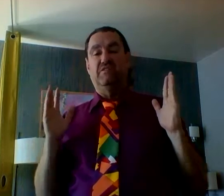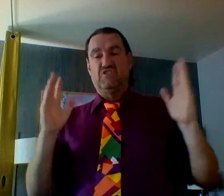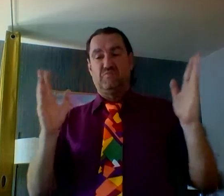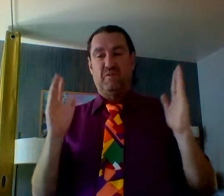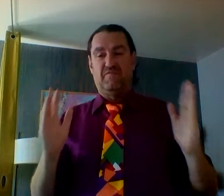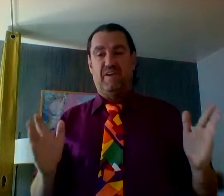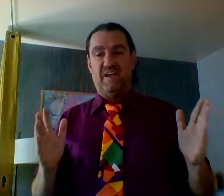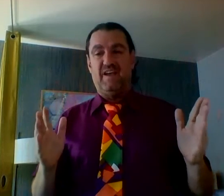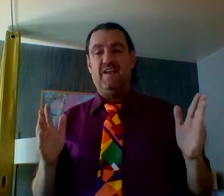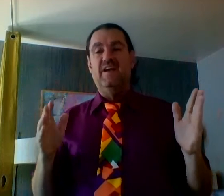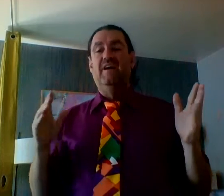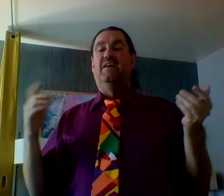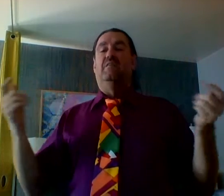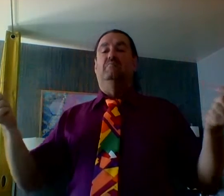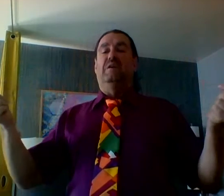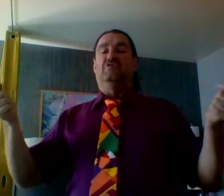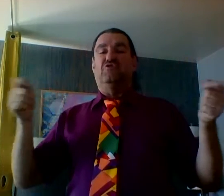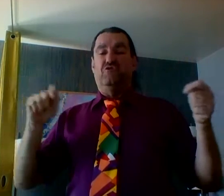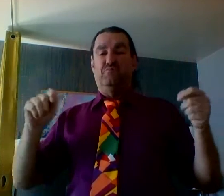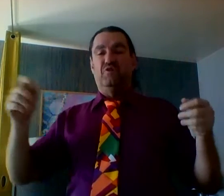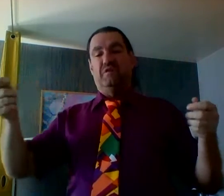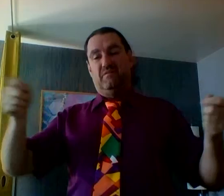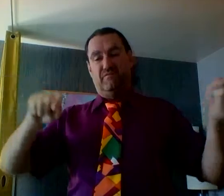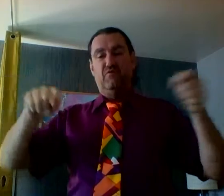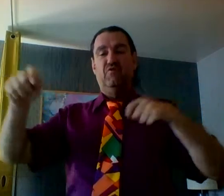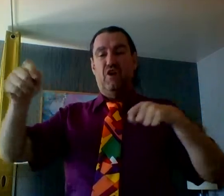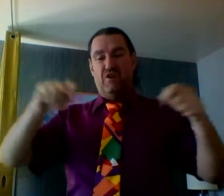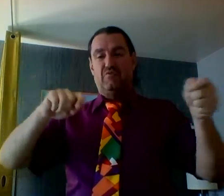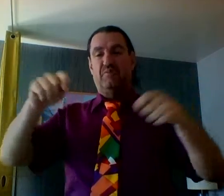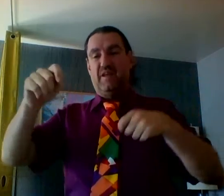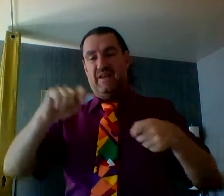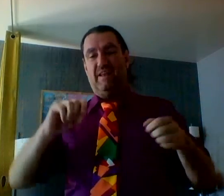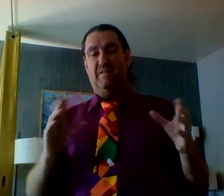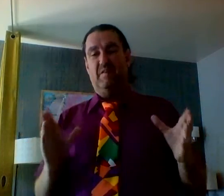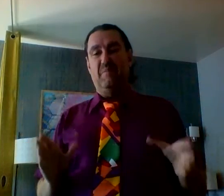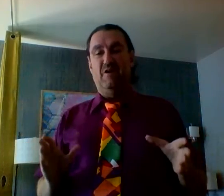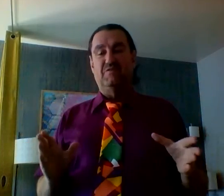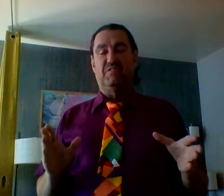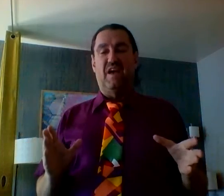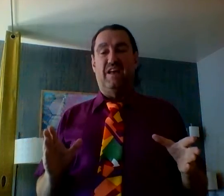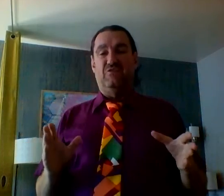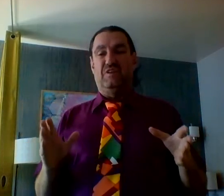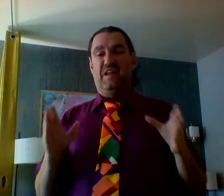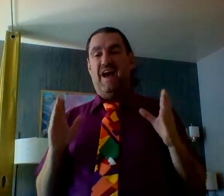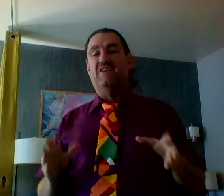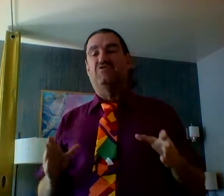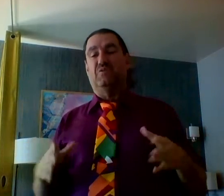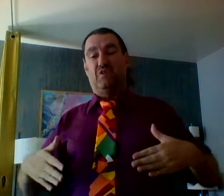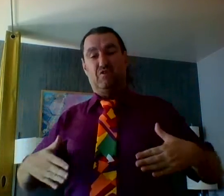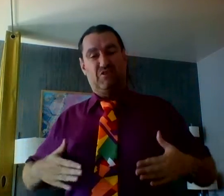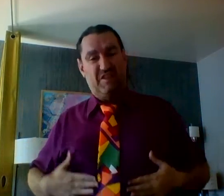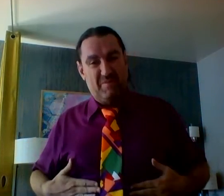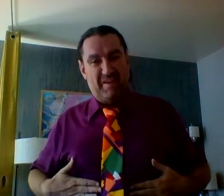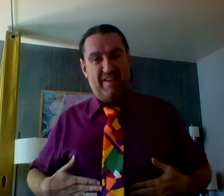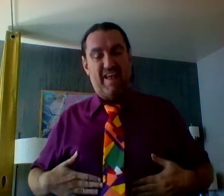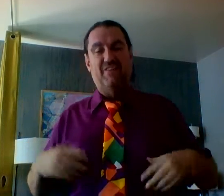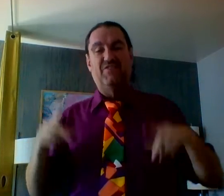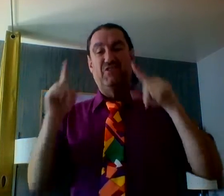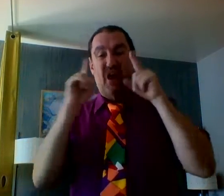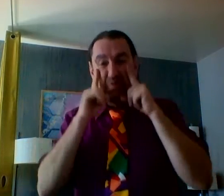delicious buffet, make sure you put food on your plate in the amounts that you can that your stomach can handle, not what